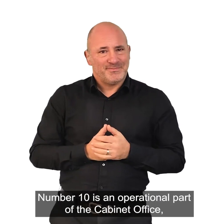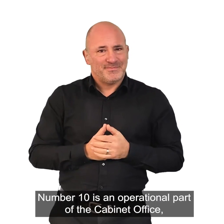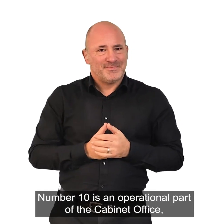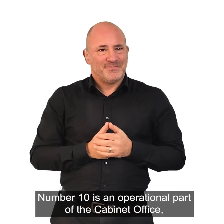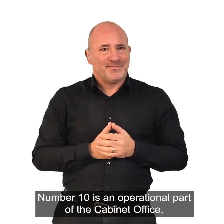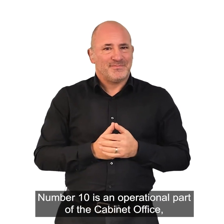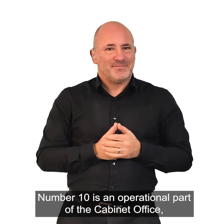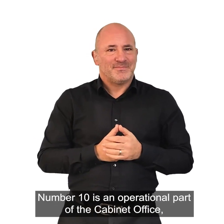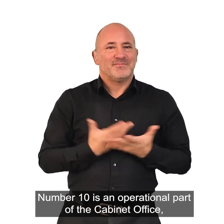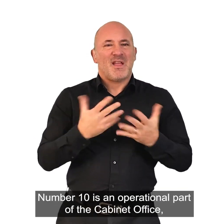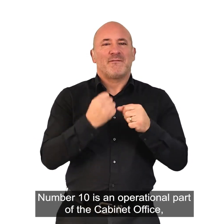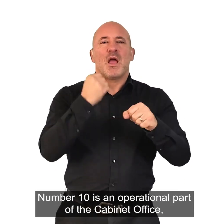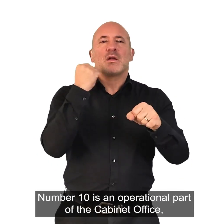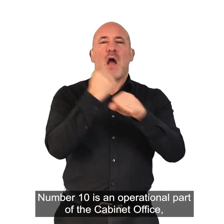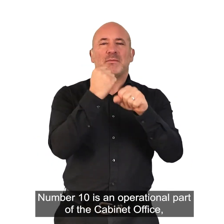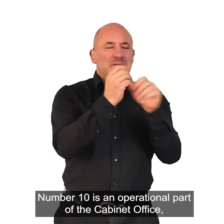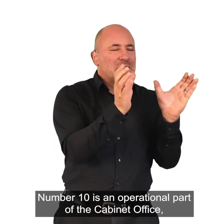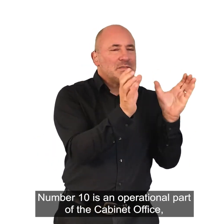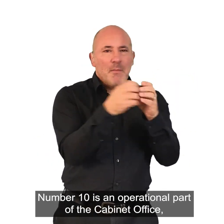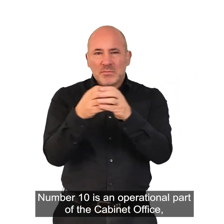Number 10 is an operational part of the Cabinet Office.